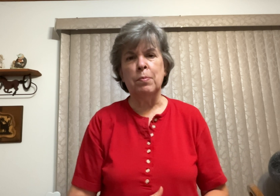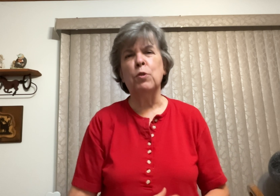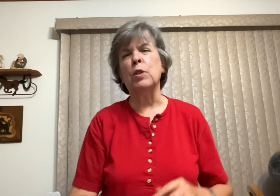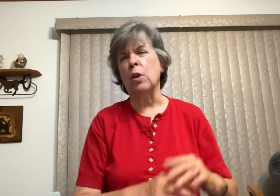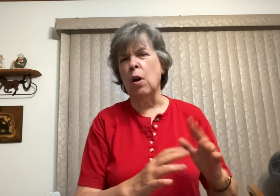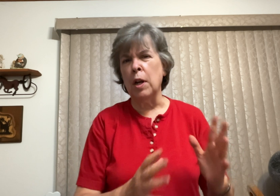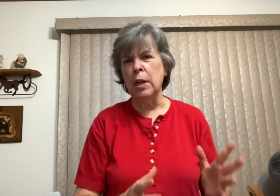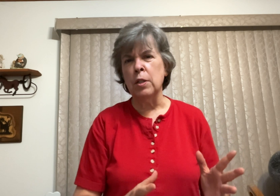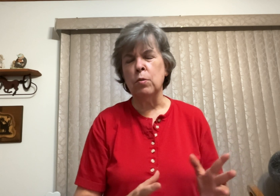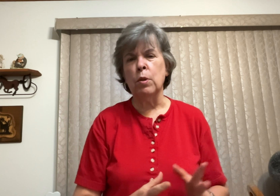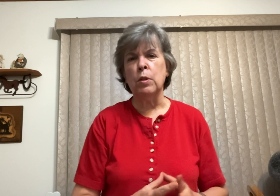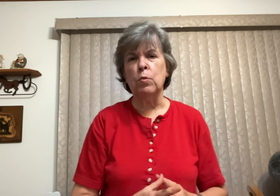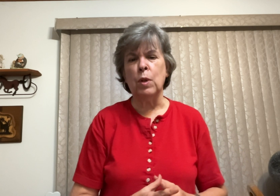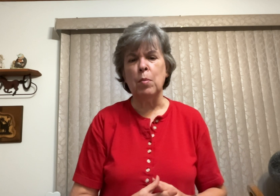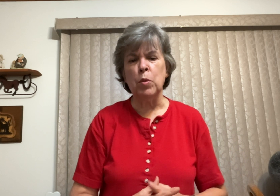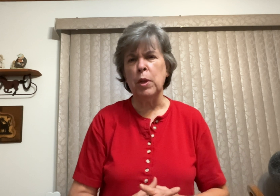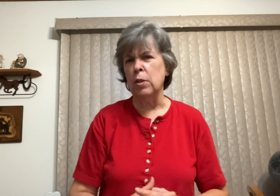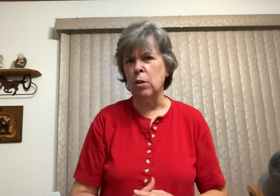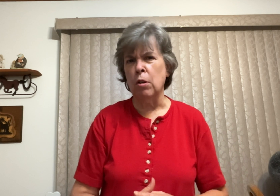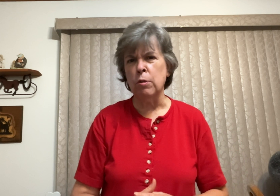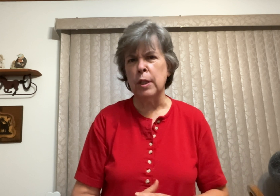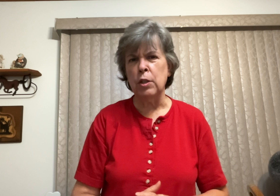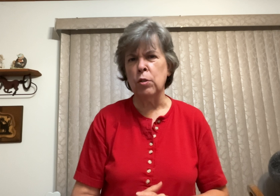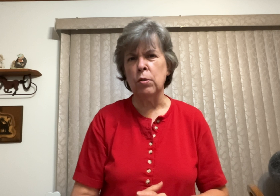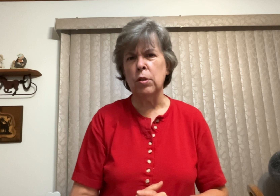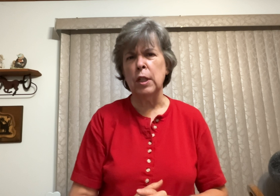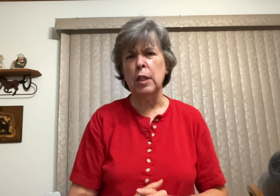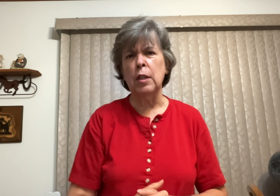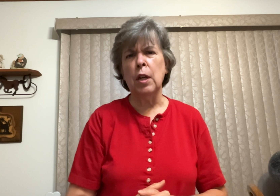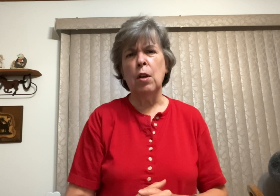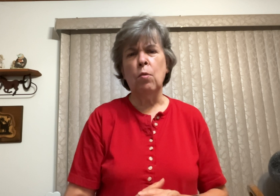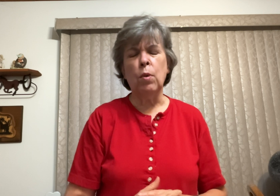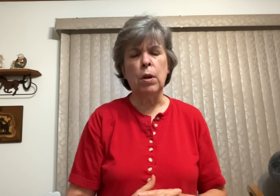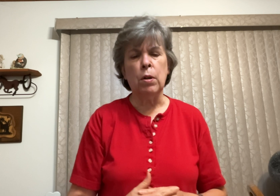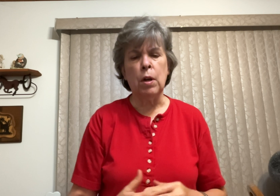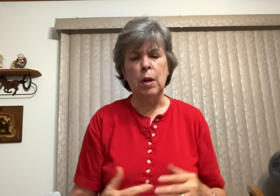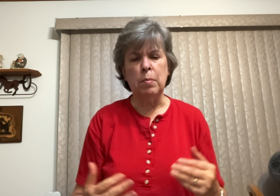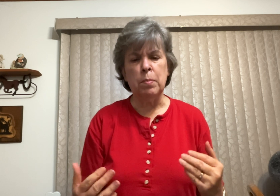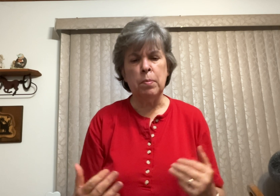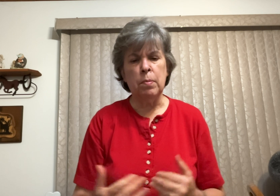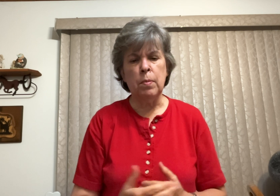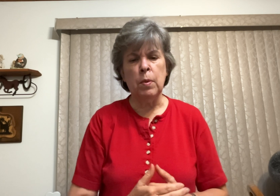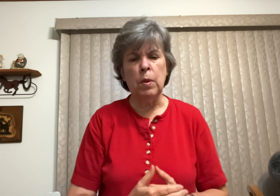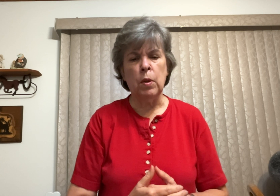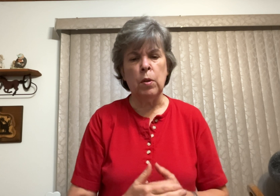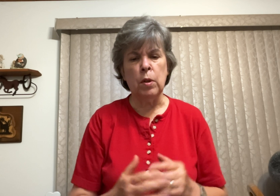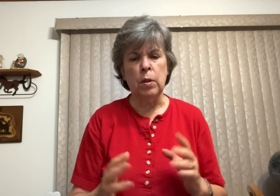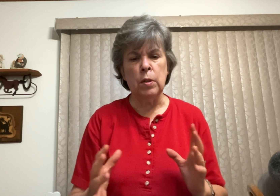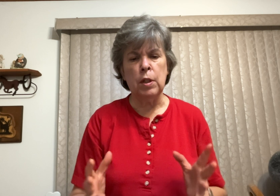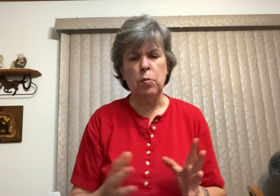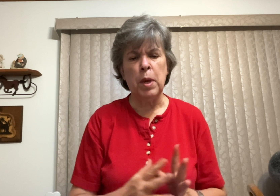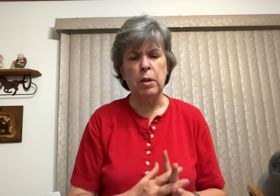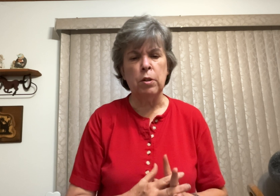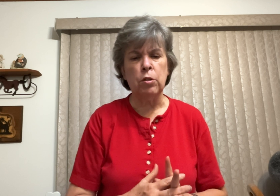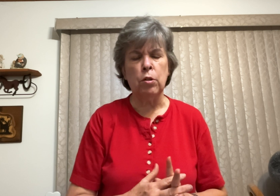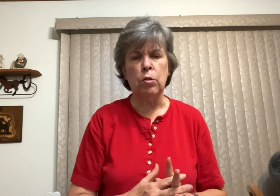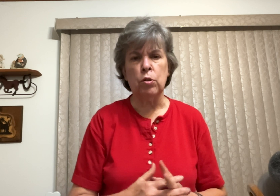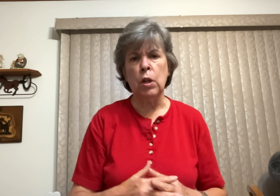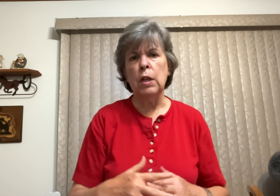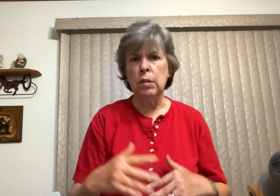for an audience. Whereas what I'm doing is congregational singing, where the deaf man at our church